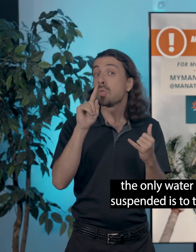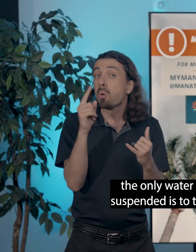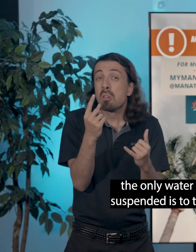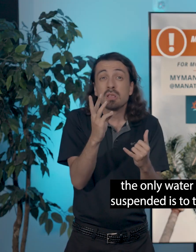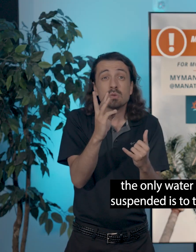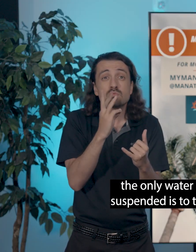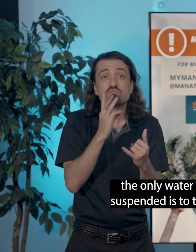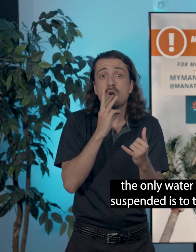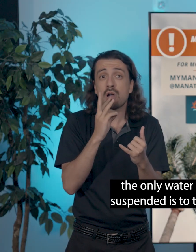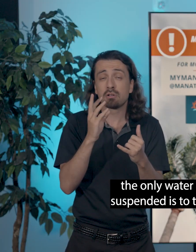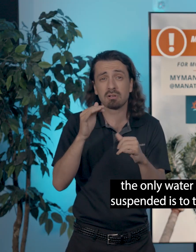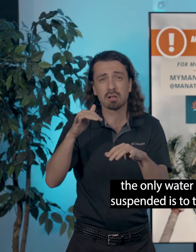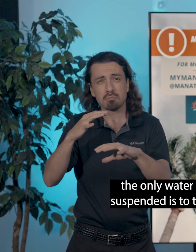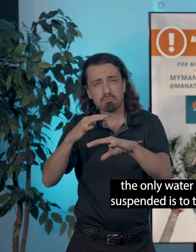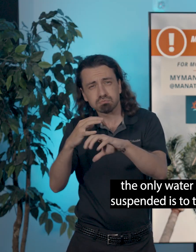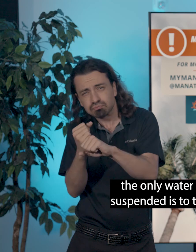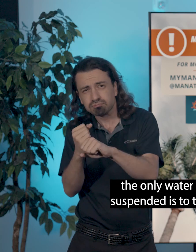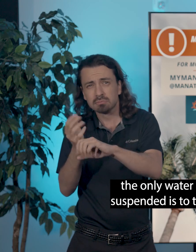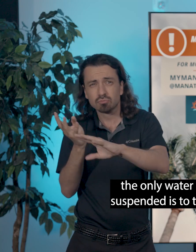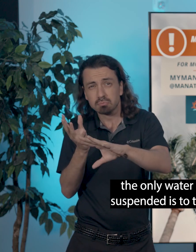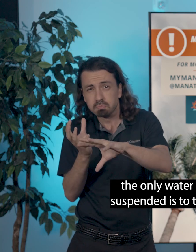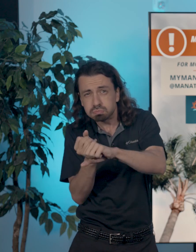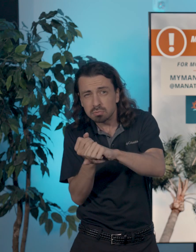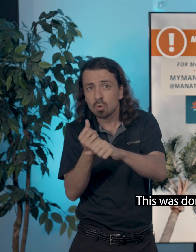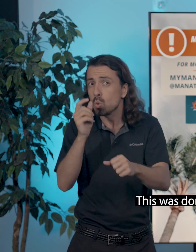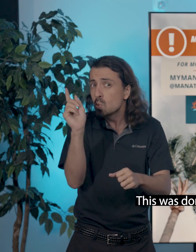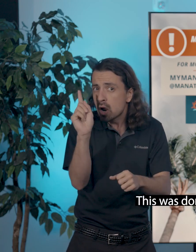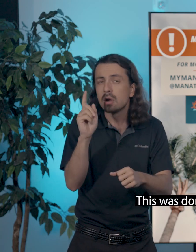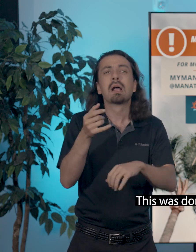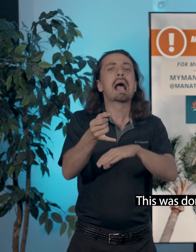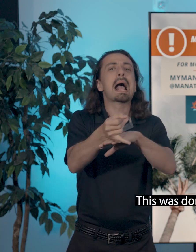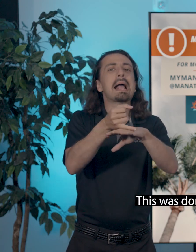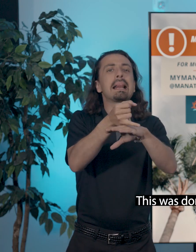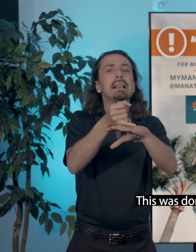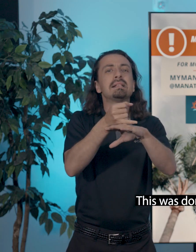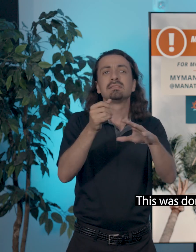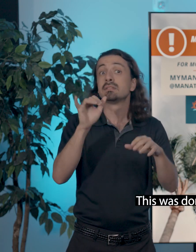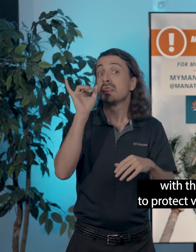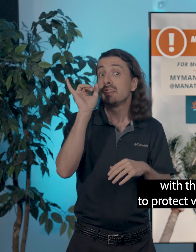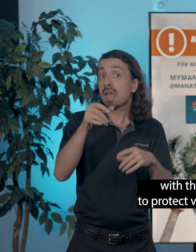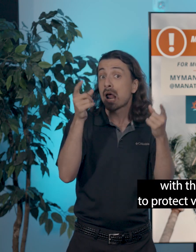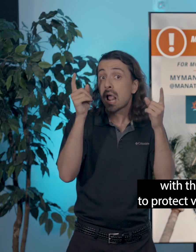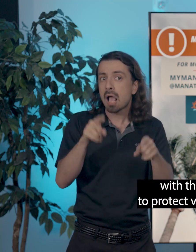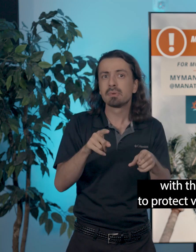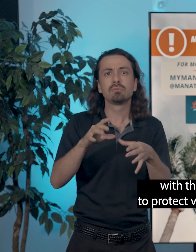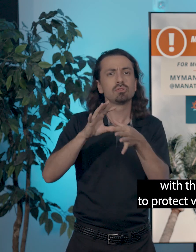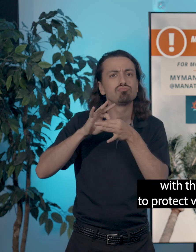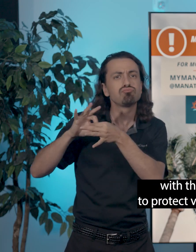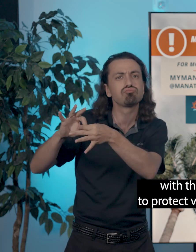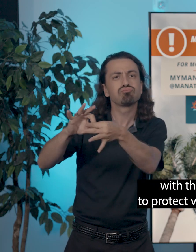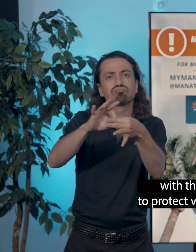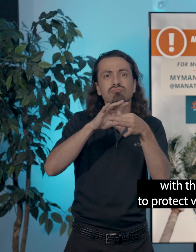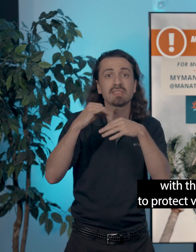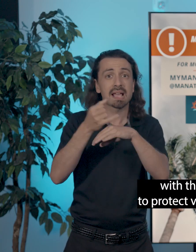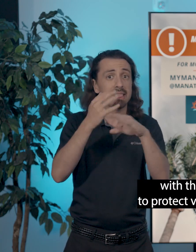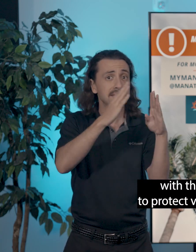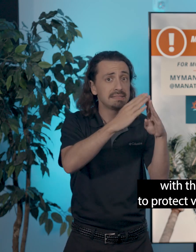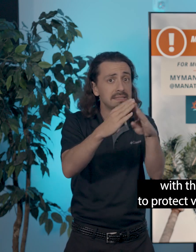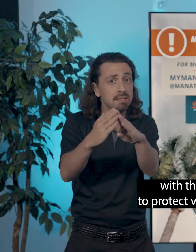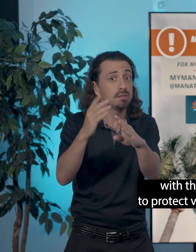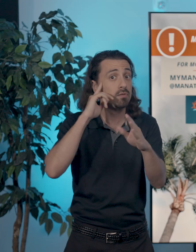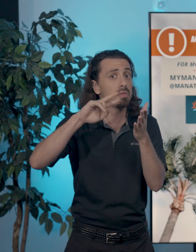water service that has been suspended is to the island communities. This was done in coordination with the island cities to protect